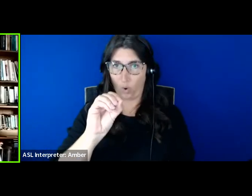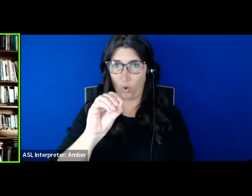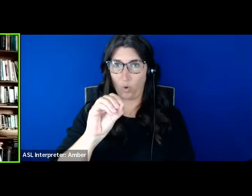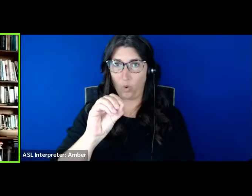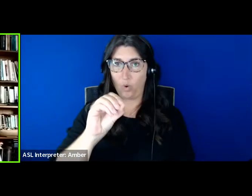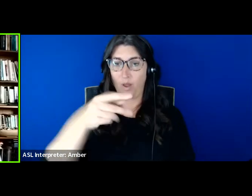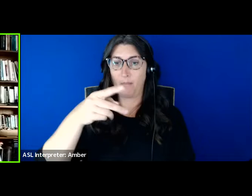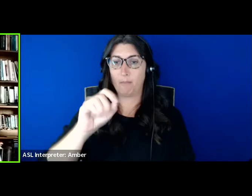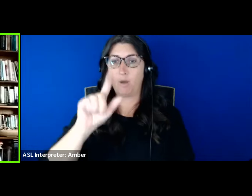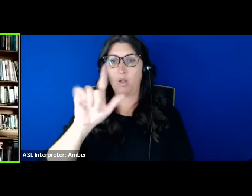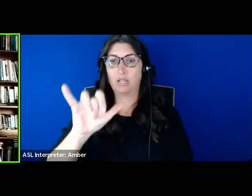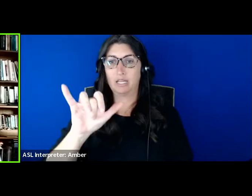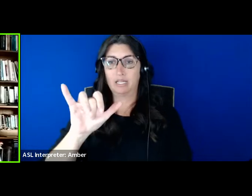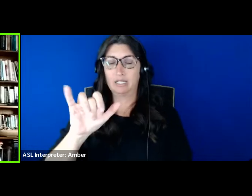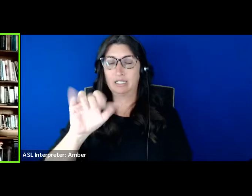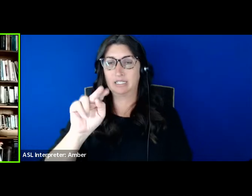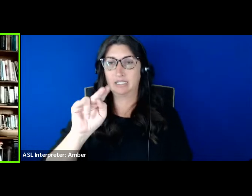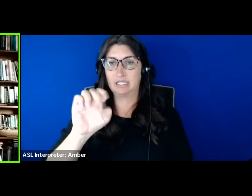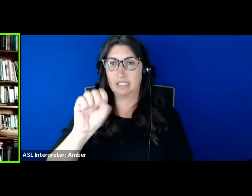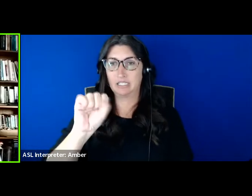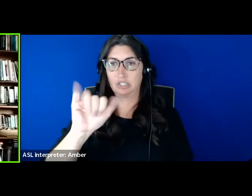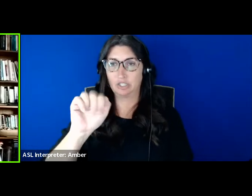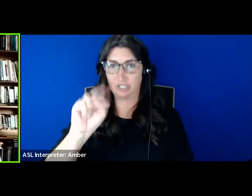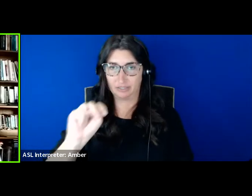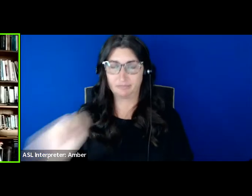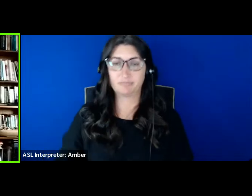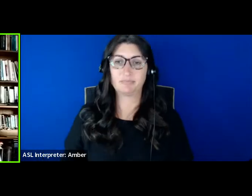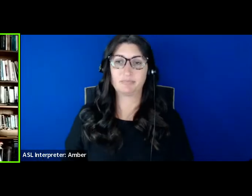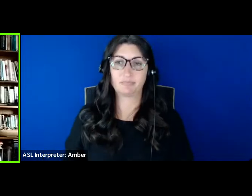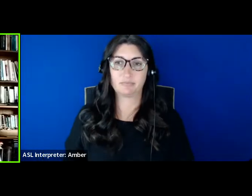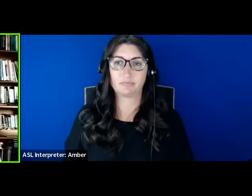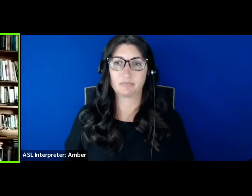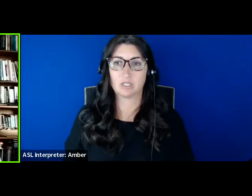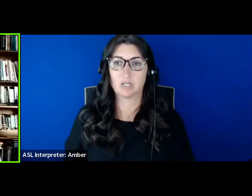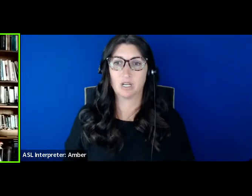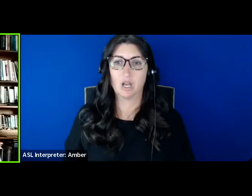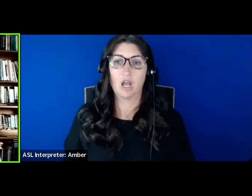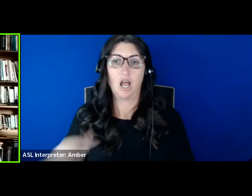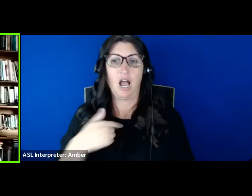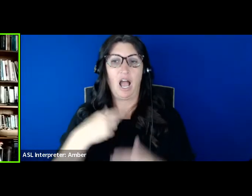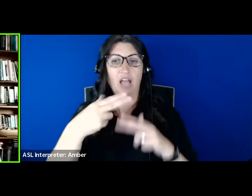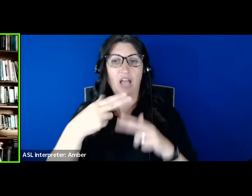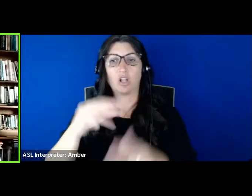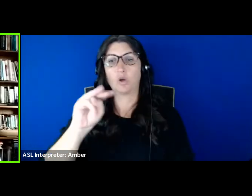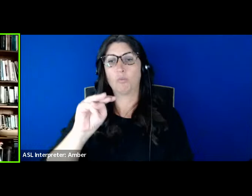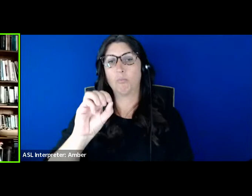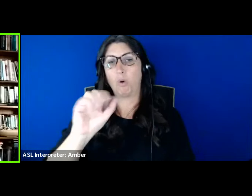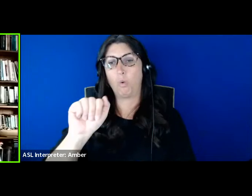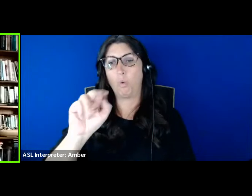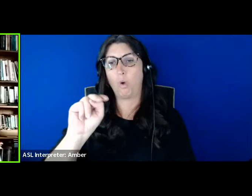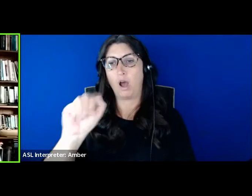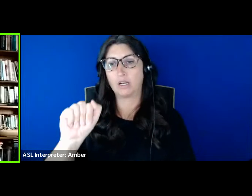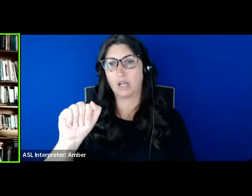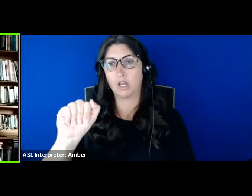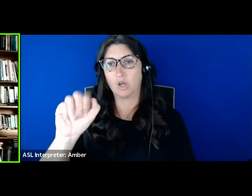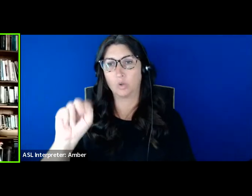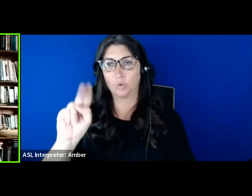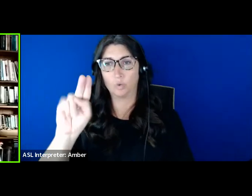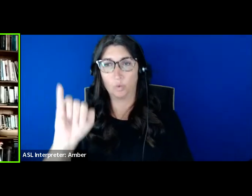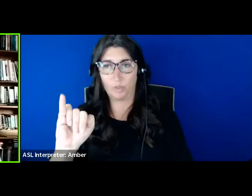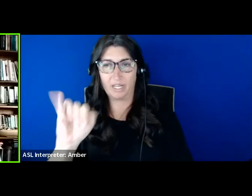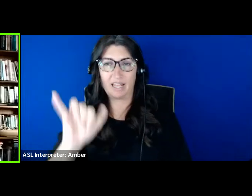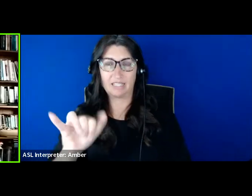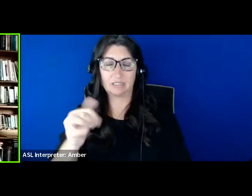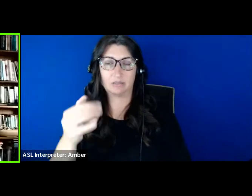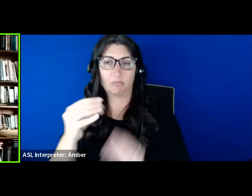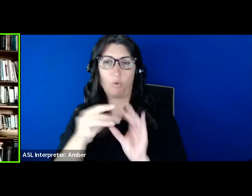I'm calling it here in Moana Nui language. Moana Nui is just another word for Polynesia, but it's the